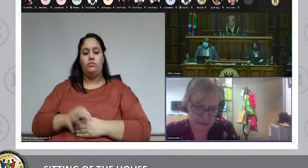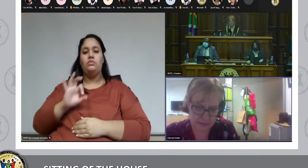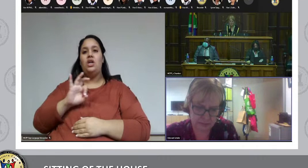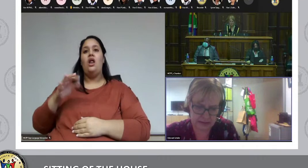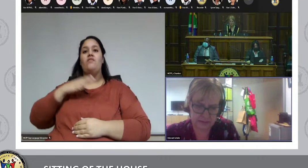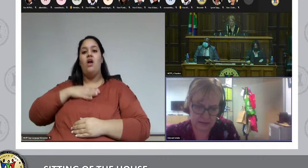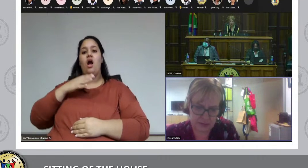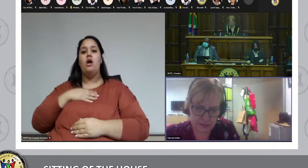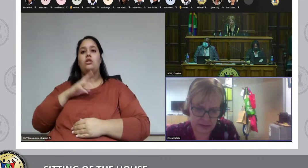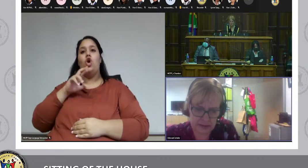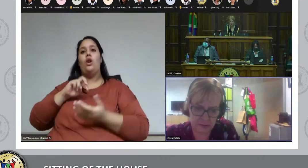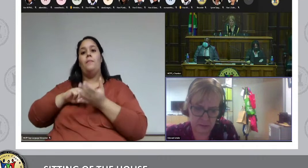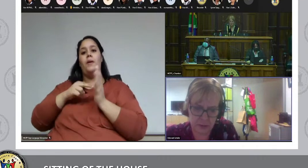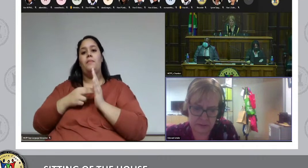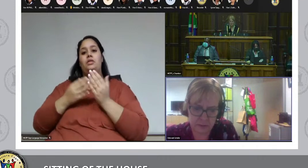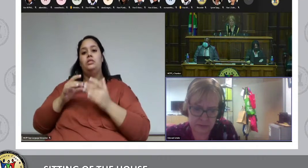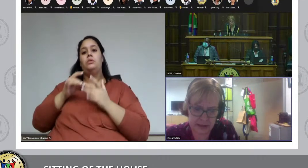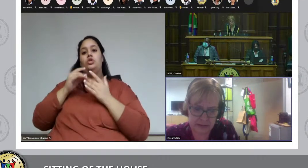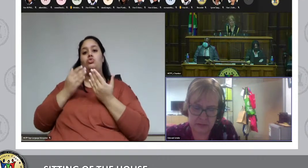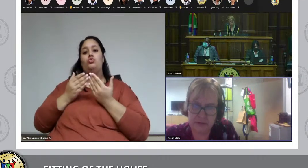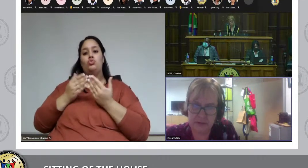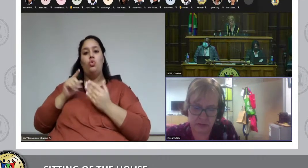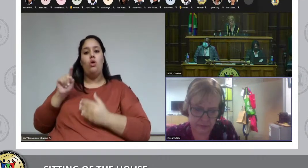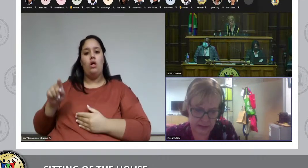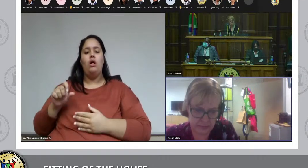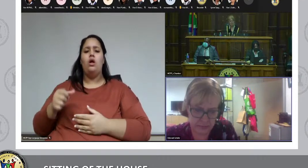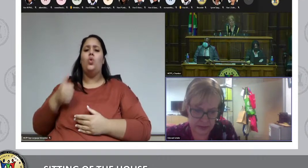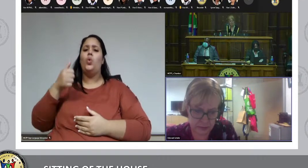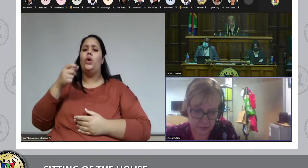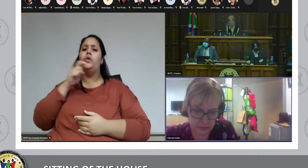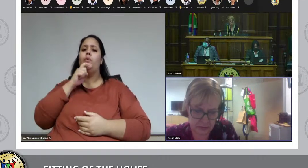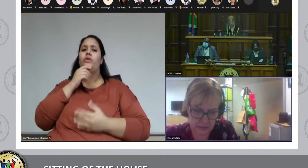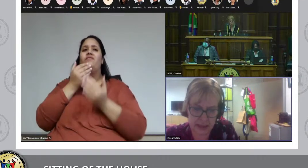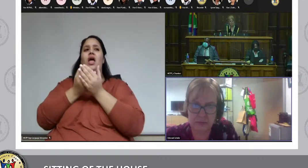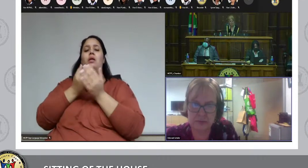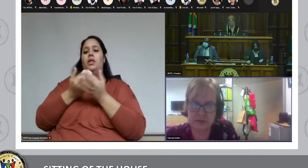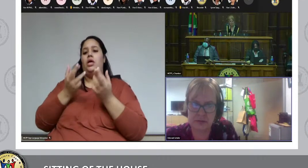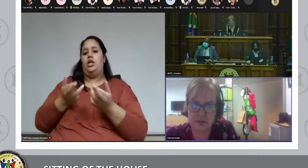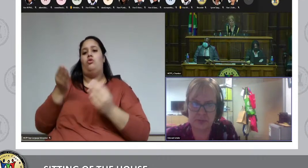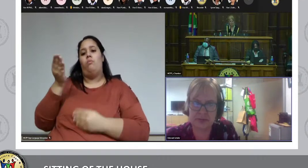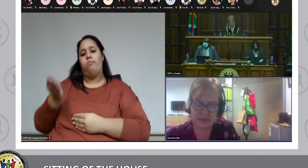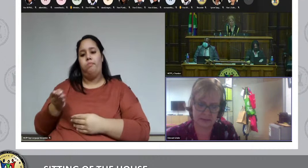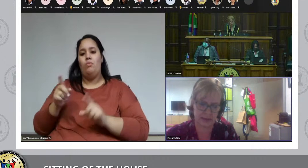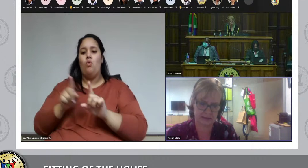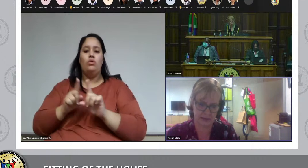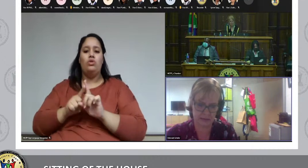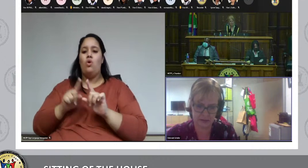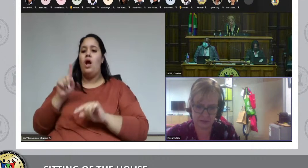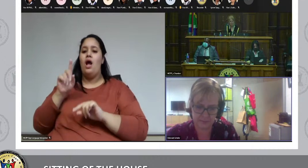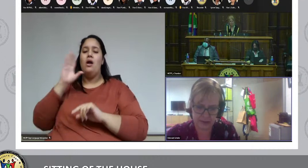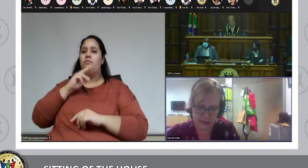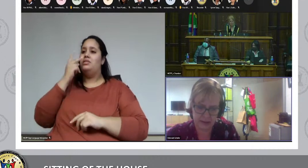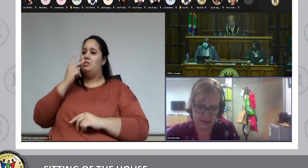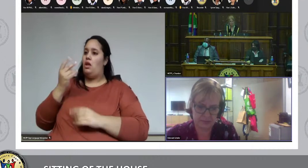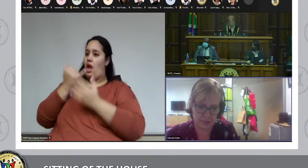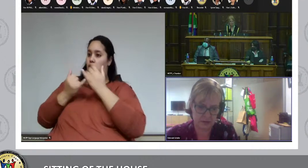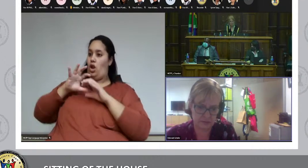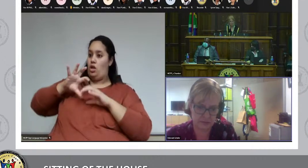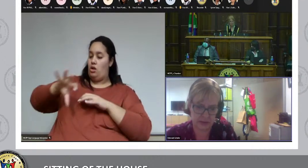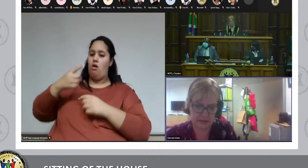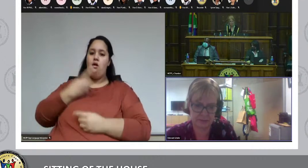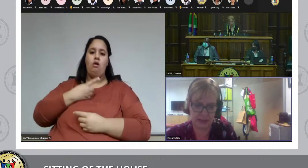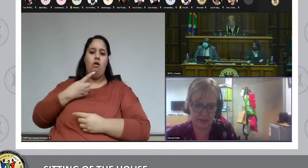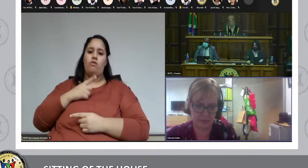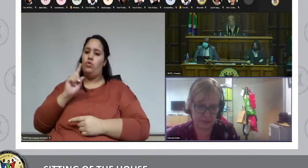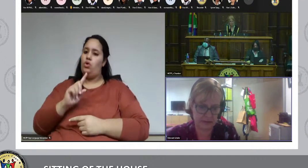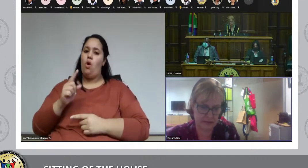the repurposing it into a special needs school was, of course, a good use of available resources and also should not be seen in isolation. It is part